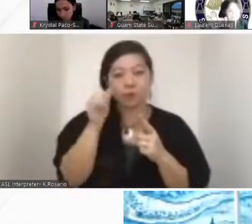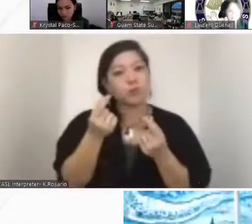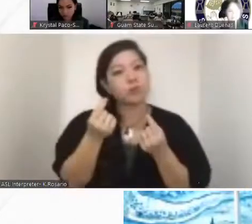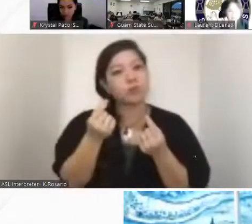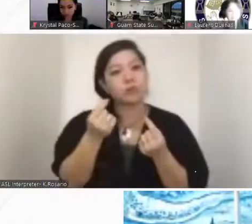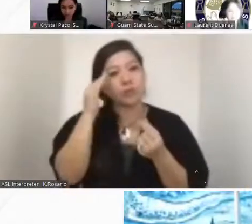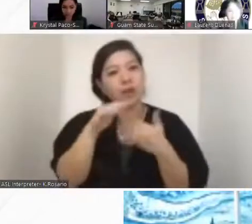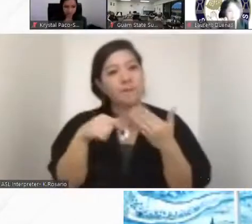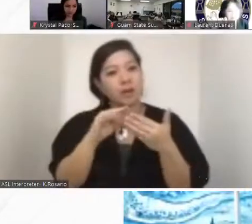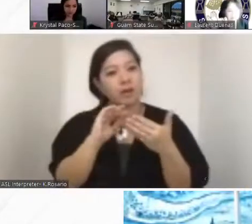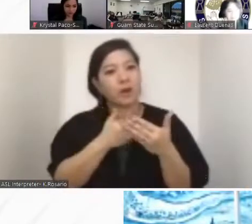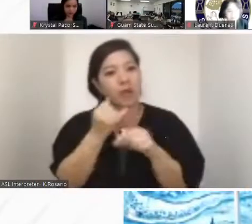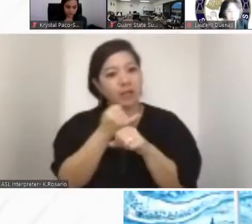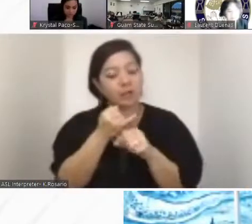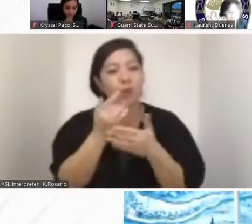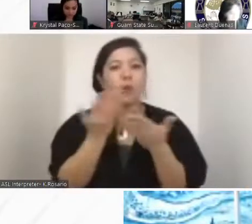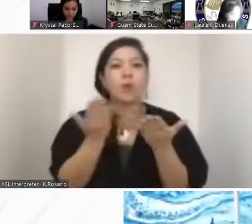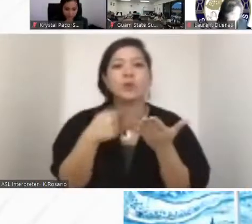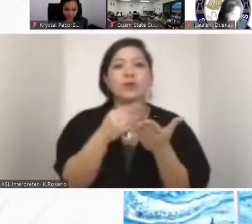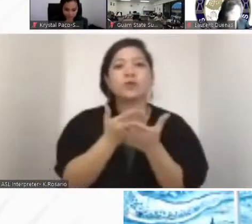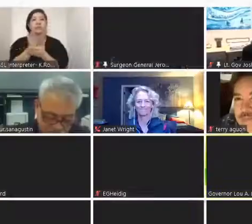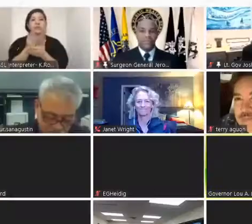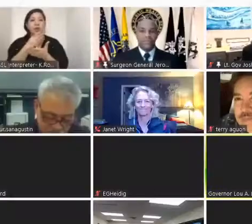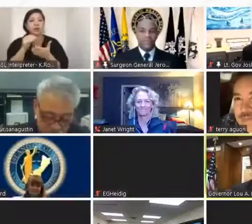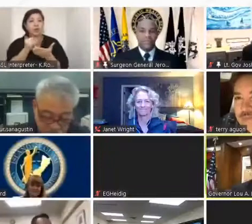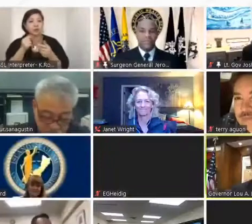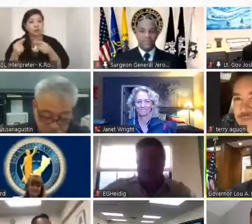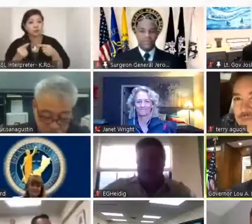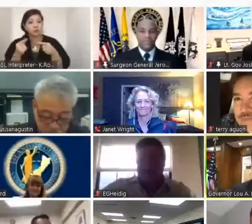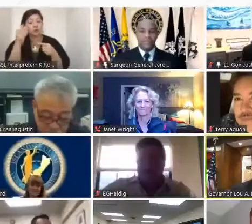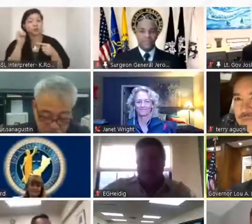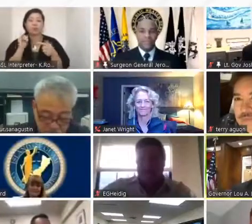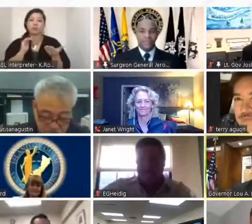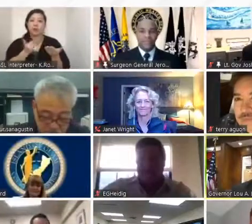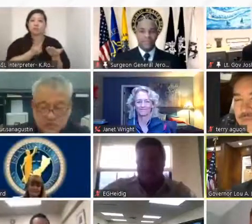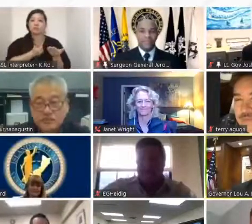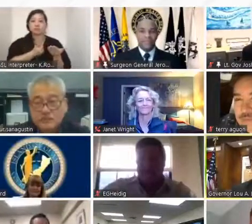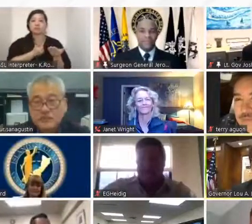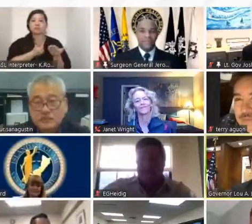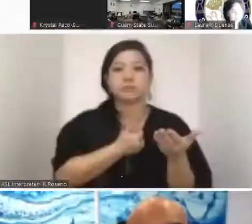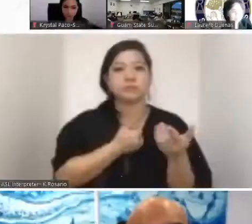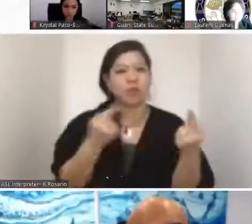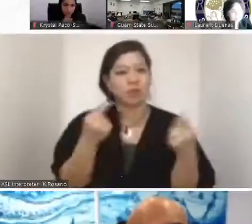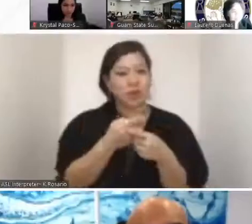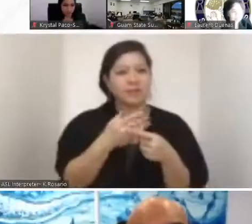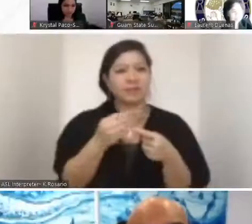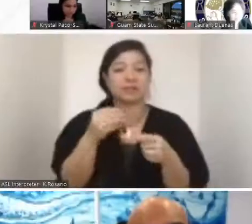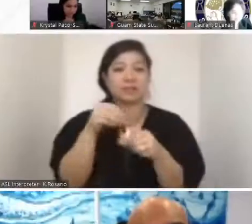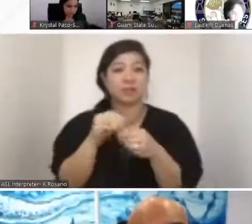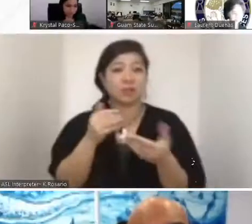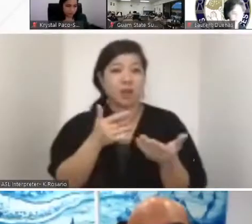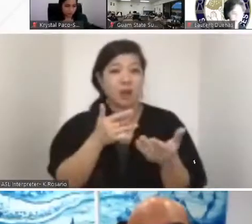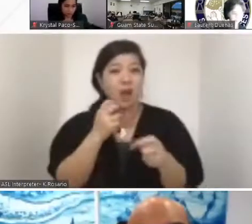island and what we have gone through in our struggles and in our conflicts and in the hard decisions